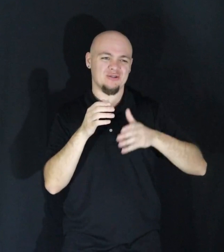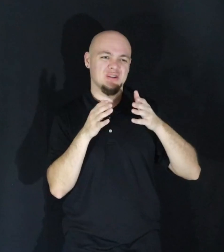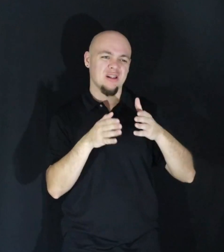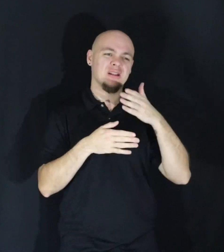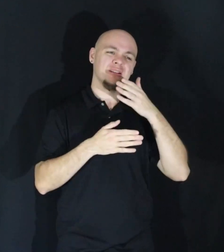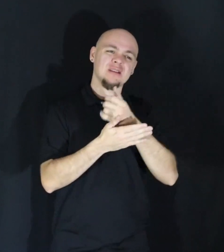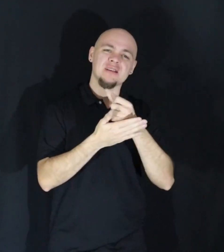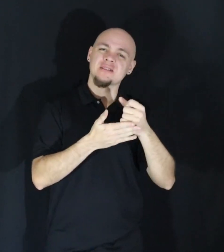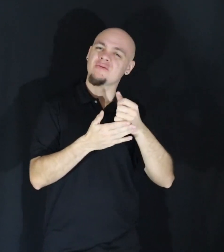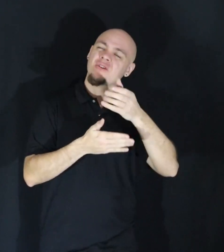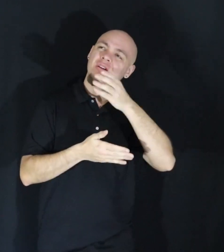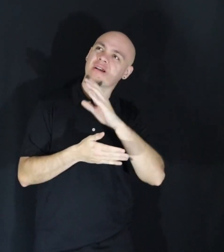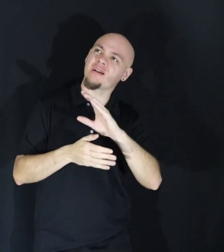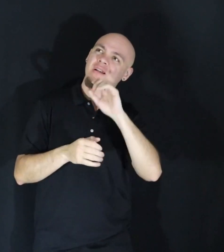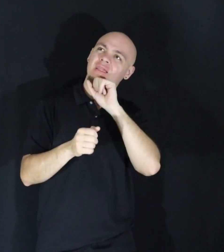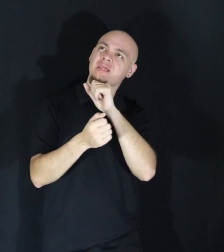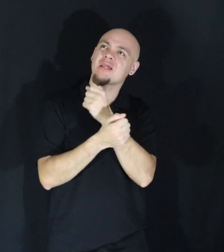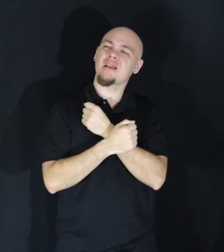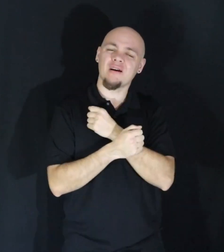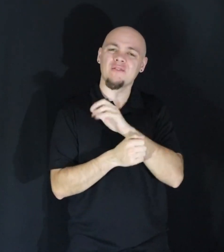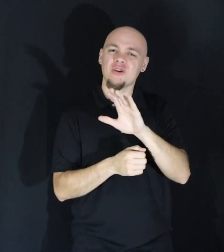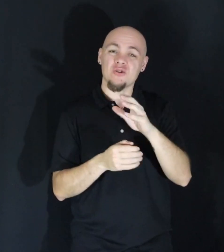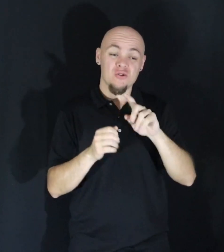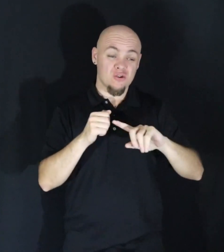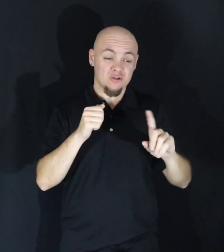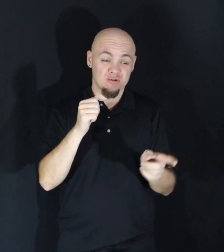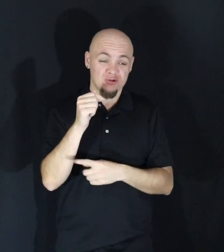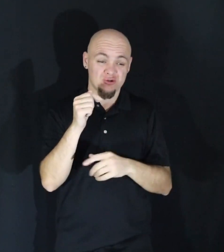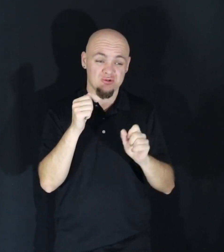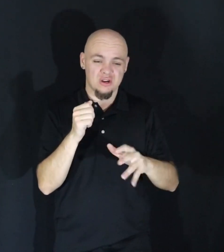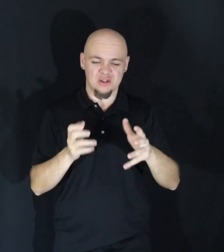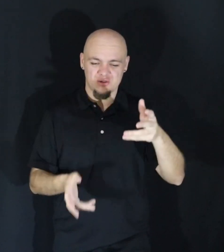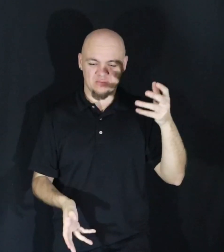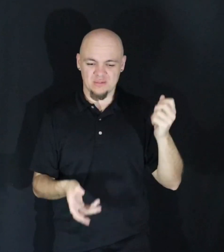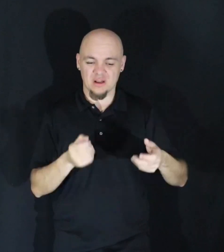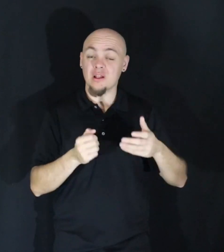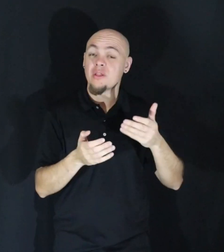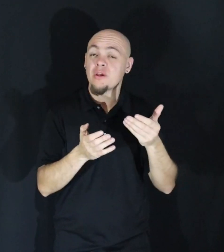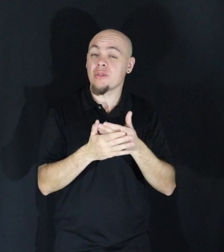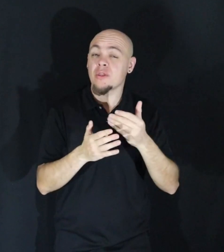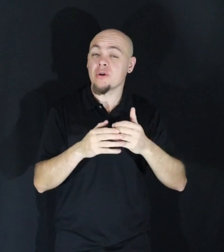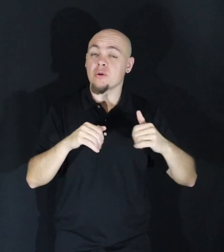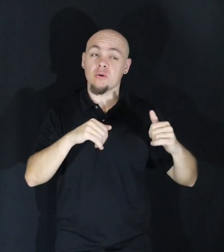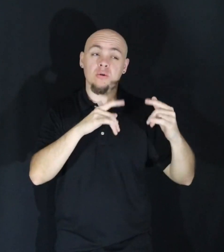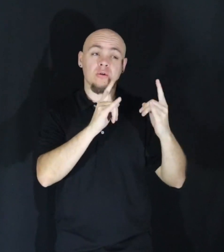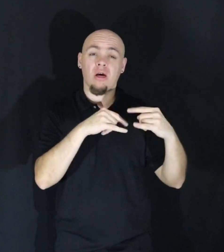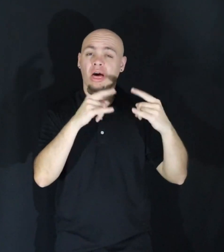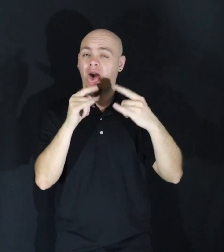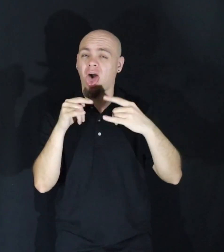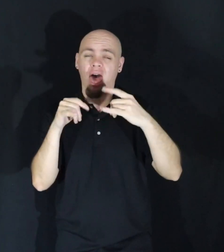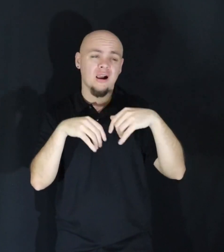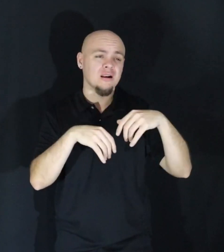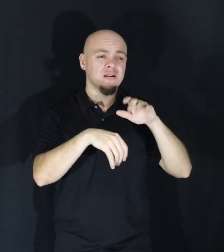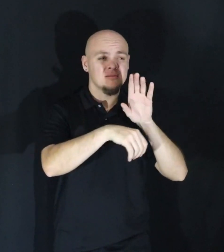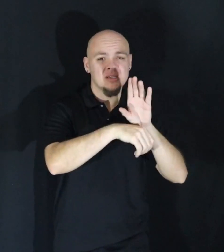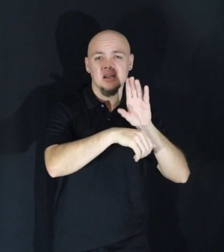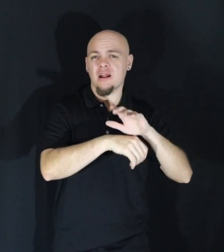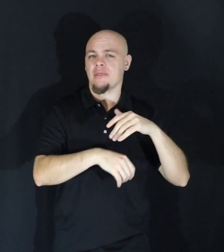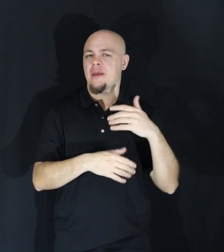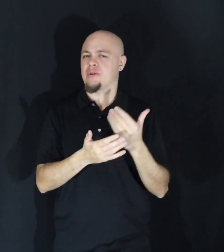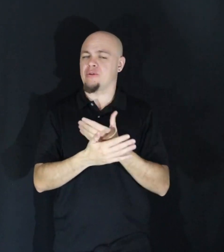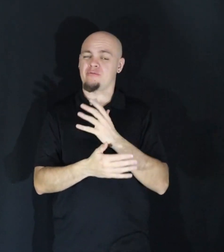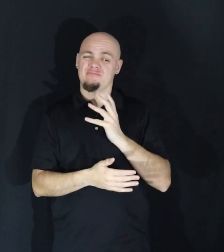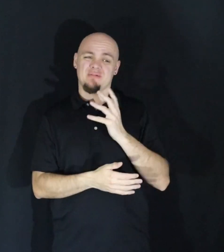please, for the love of God, pick up your garbage. Pop in those new pop-ups. and hop on that gentry train,